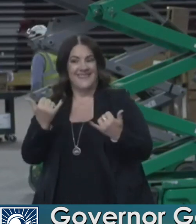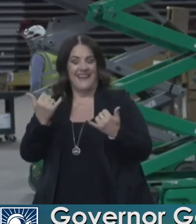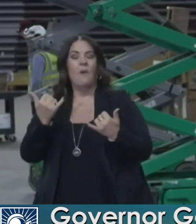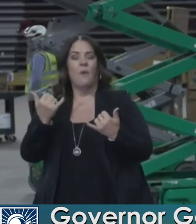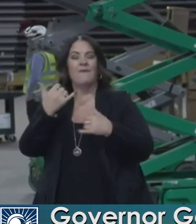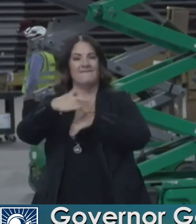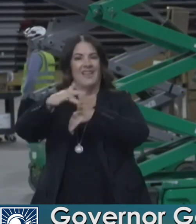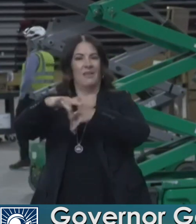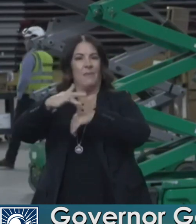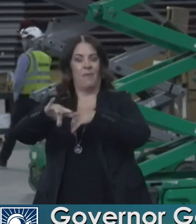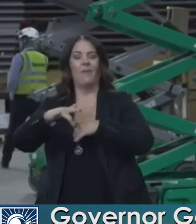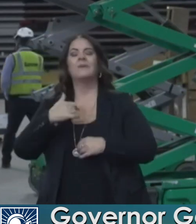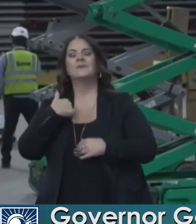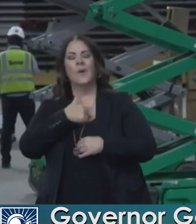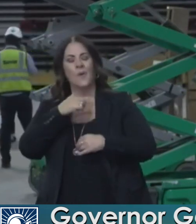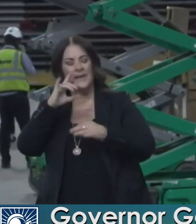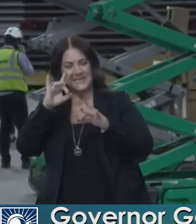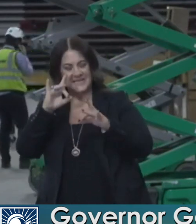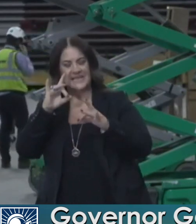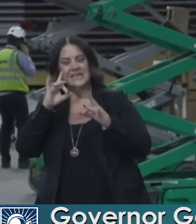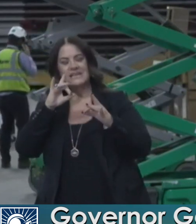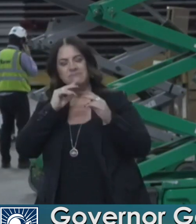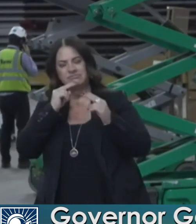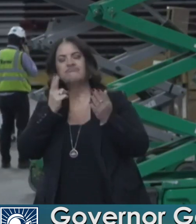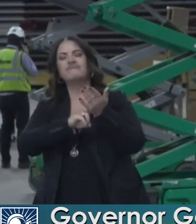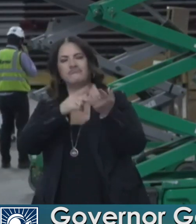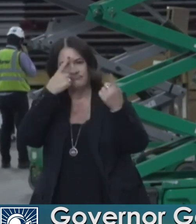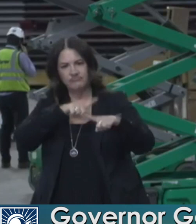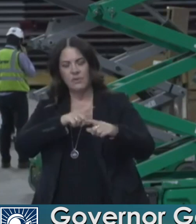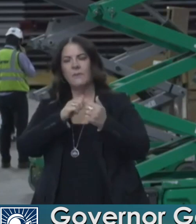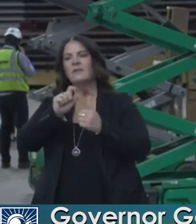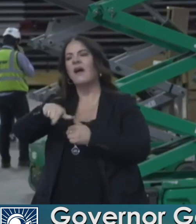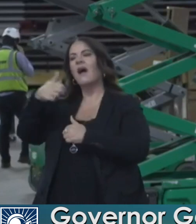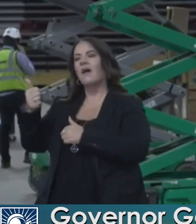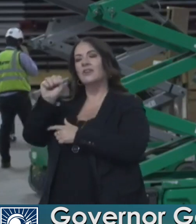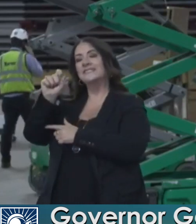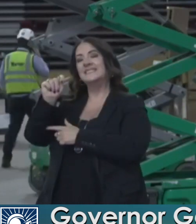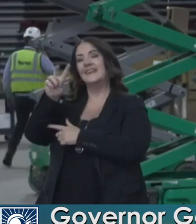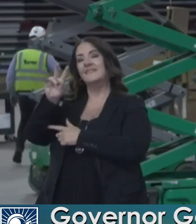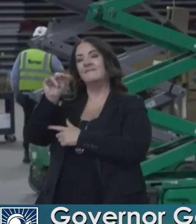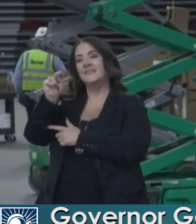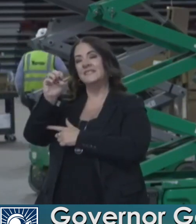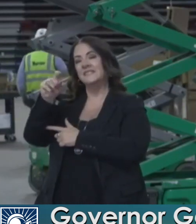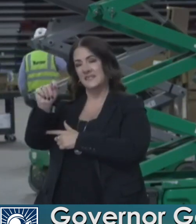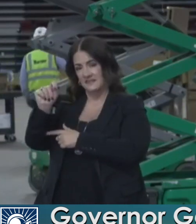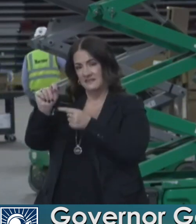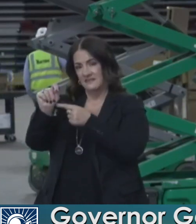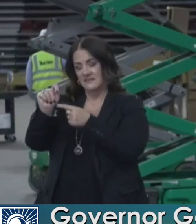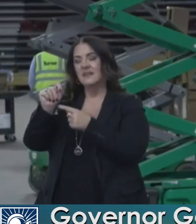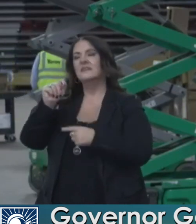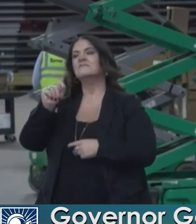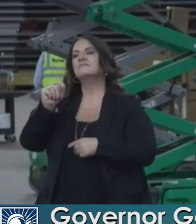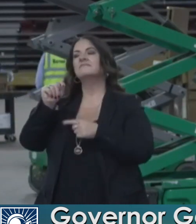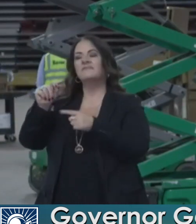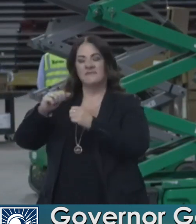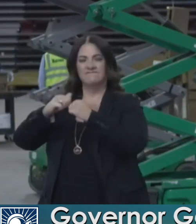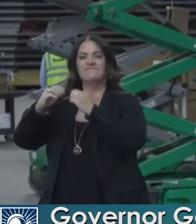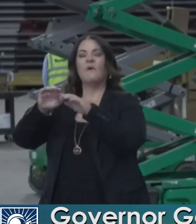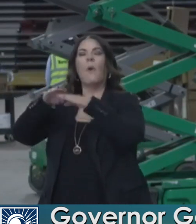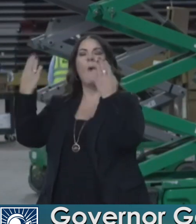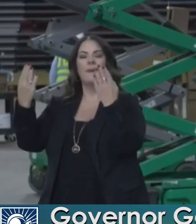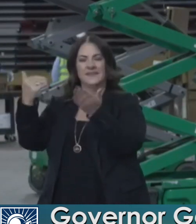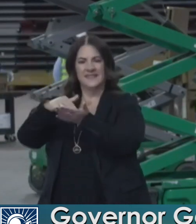Seton. We did the same for St. Vincent Hospital down in Los Angeles. 266 beds will be made available. And by the